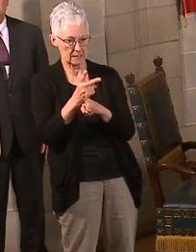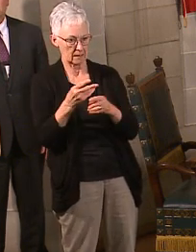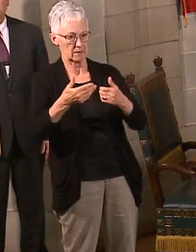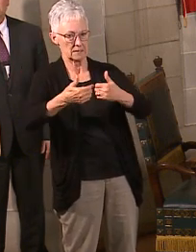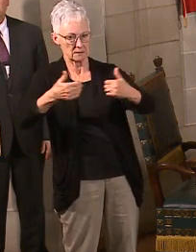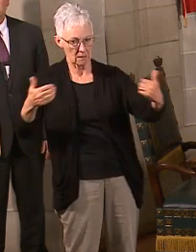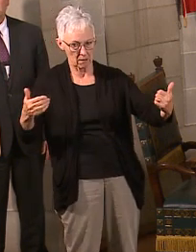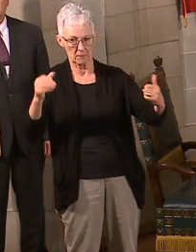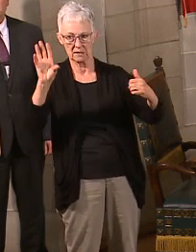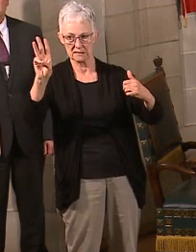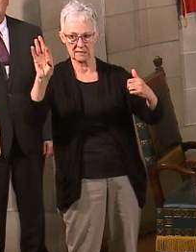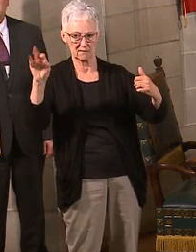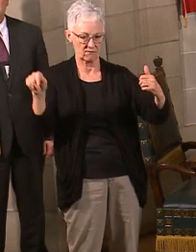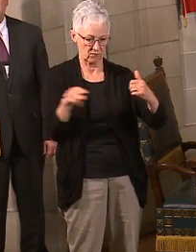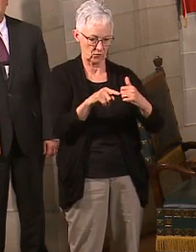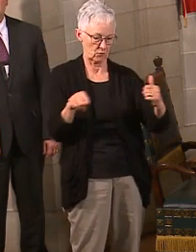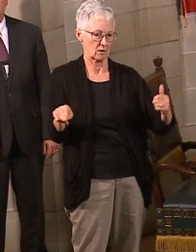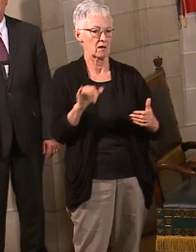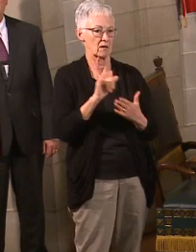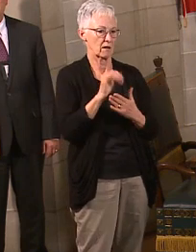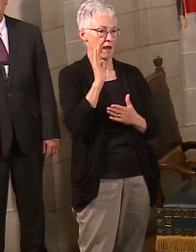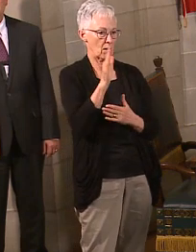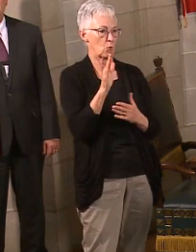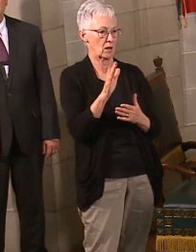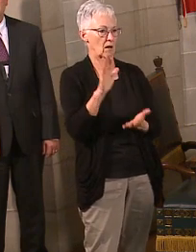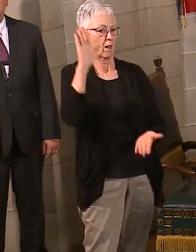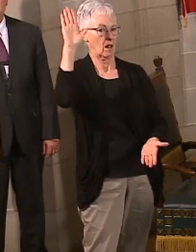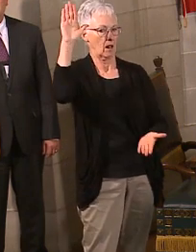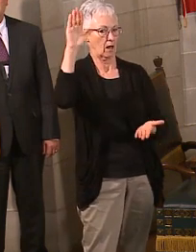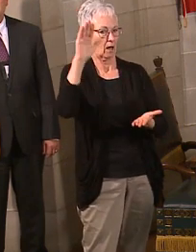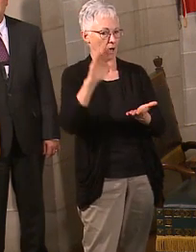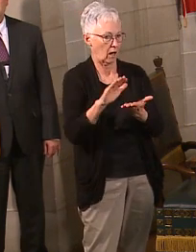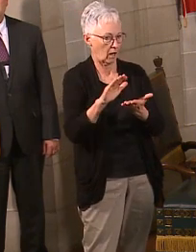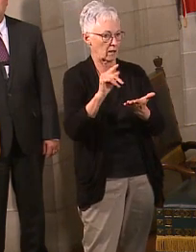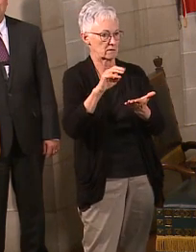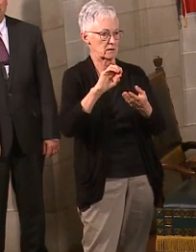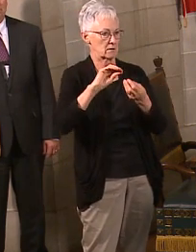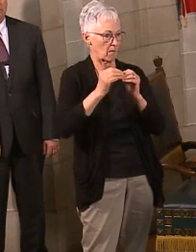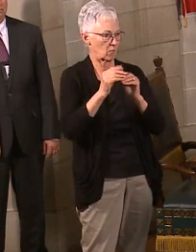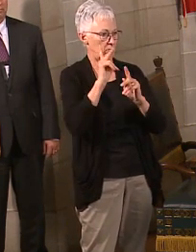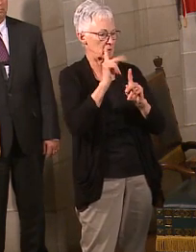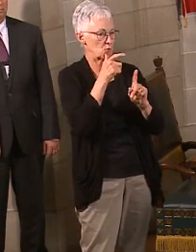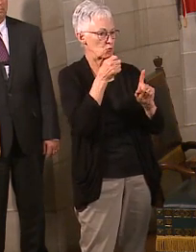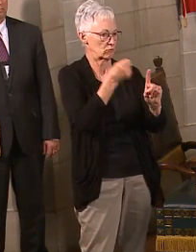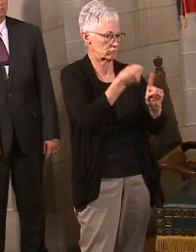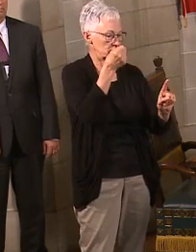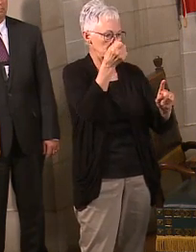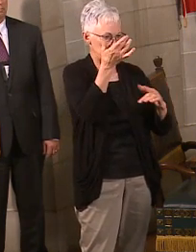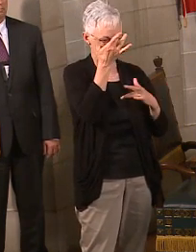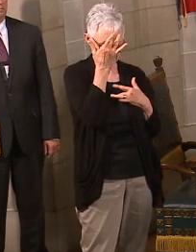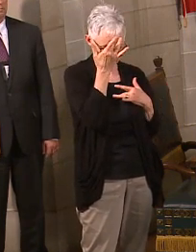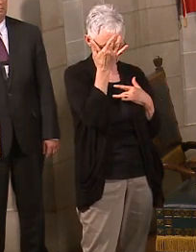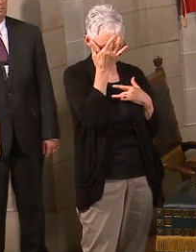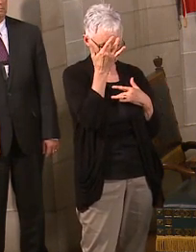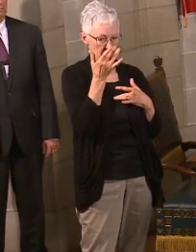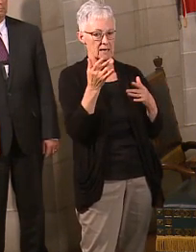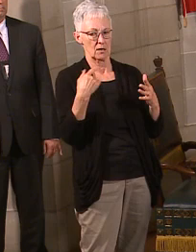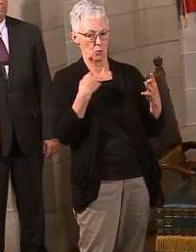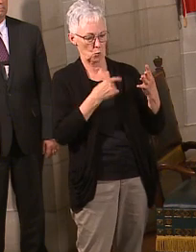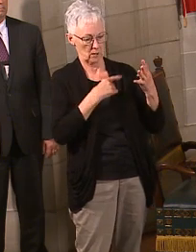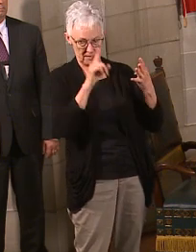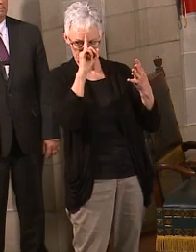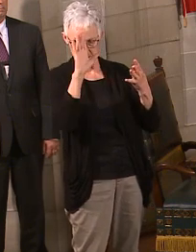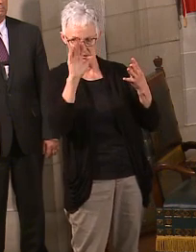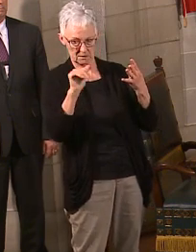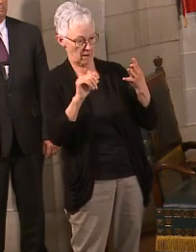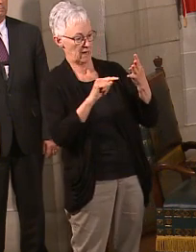help us slow the spread of virus here in our state. That's going to be so important as we focus on these next few weeks here in April. This is when we should reach the peak of the spread of virus here in our